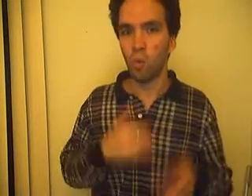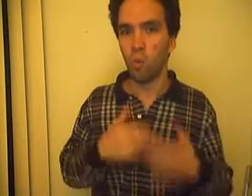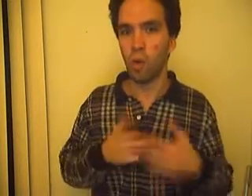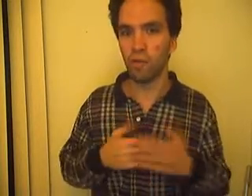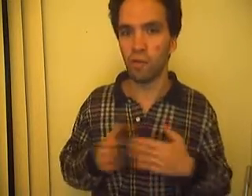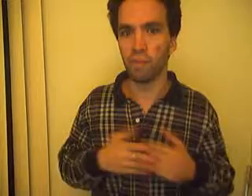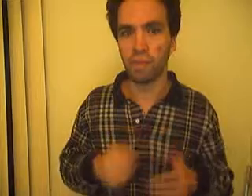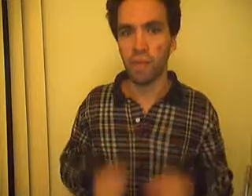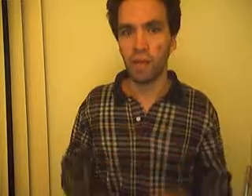Whatever.